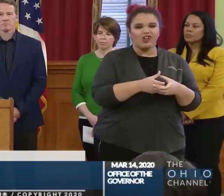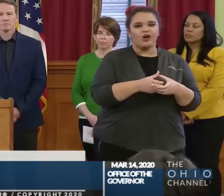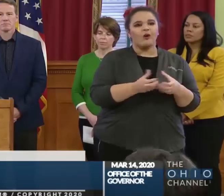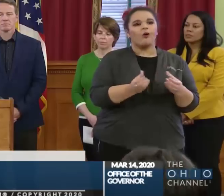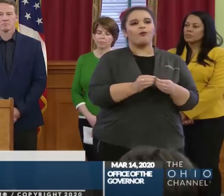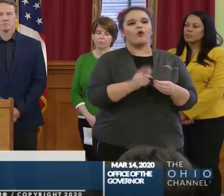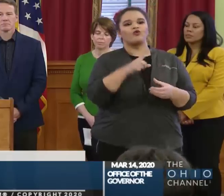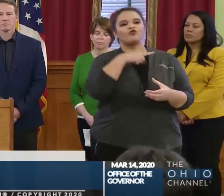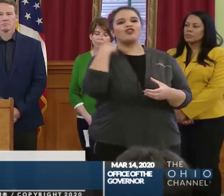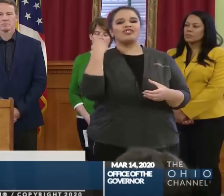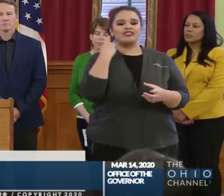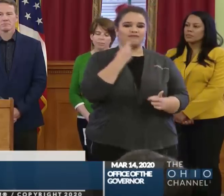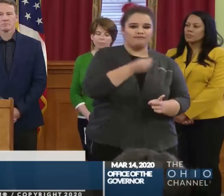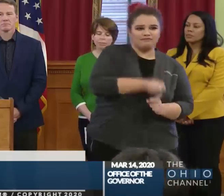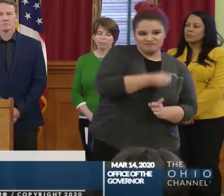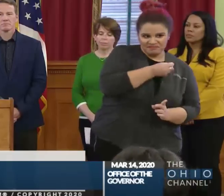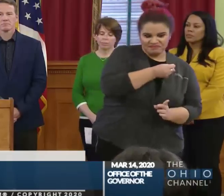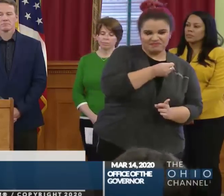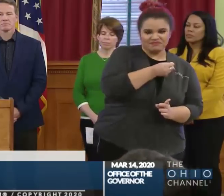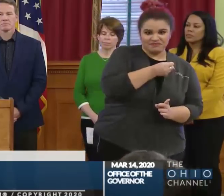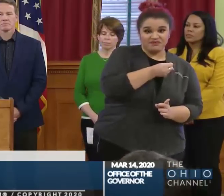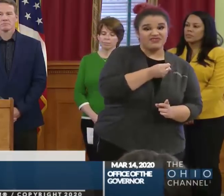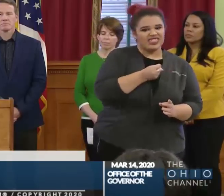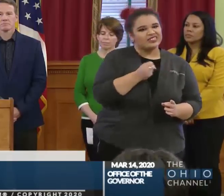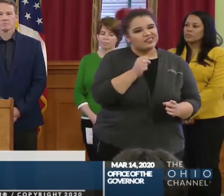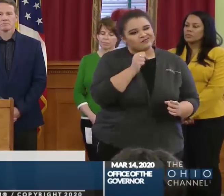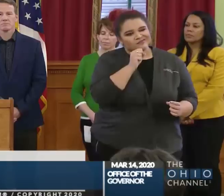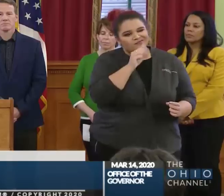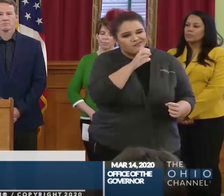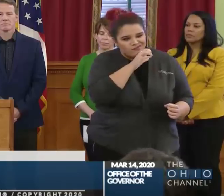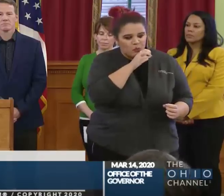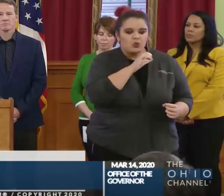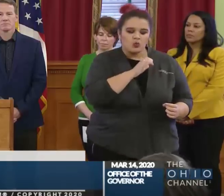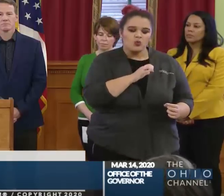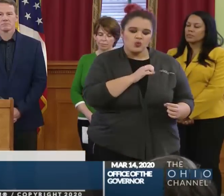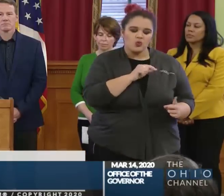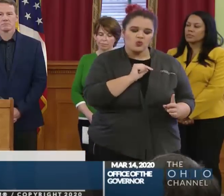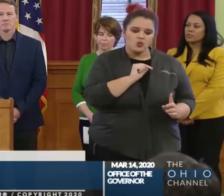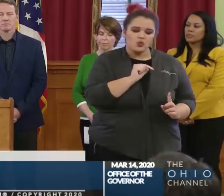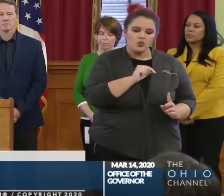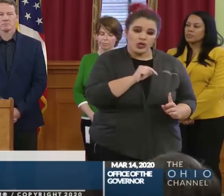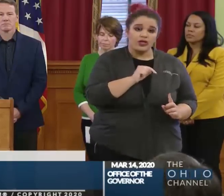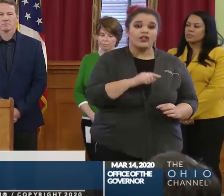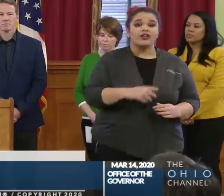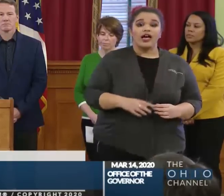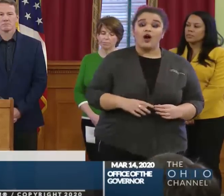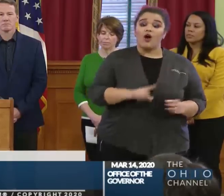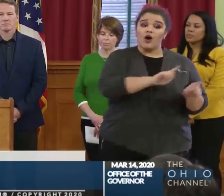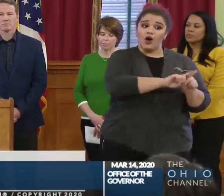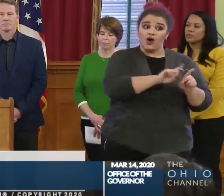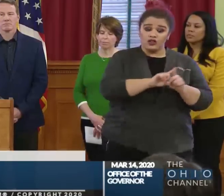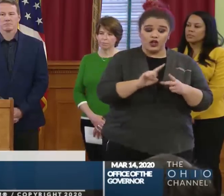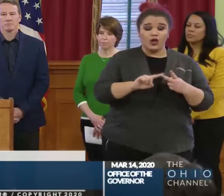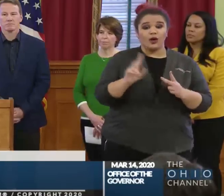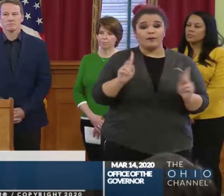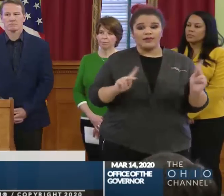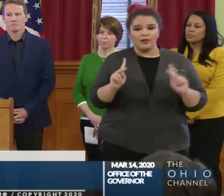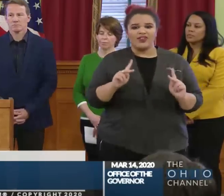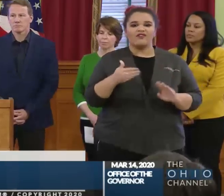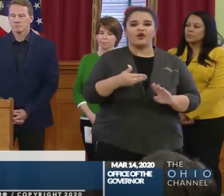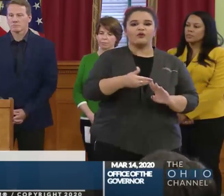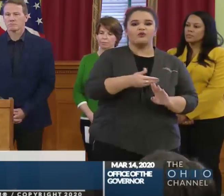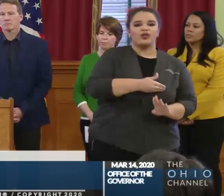said, it is a much more deadly thing. So no matter, even if you're healthy, it is our people who have pre-existing health conditions. Let me add that to diabetes, heart